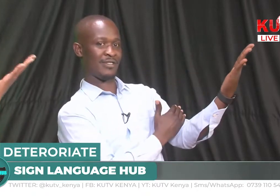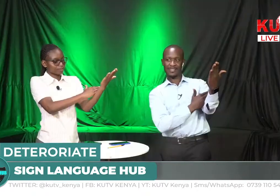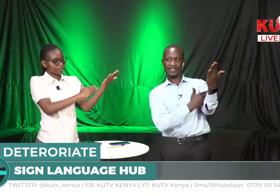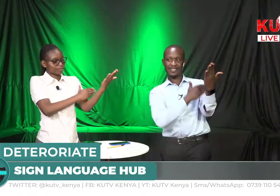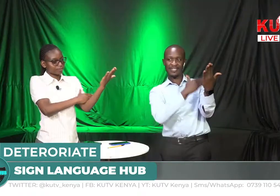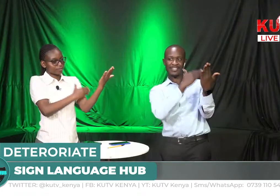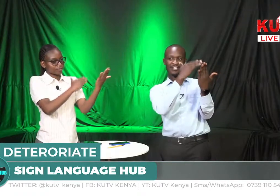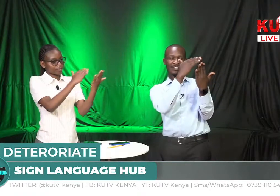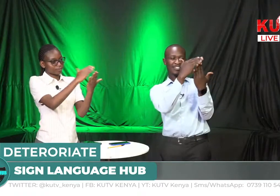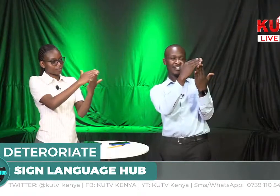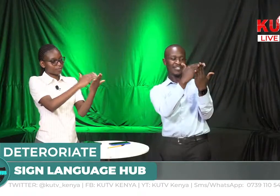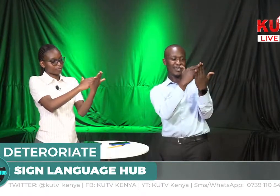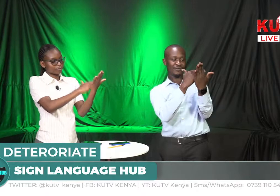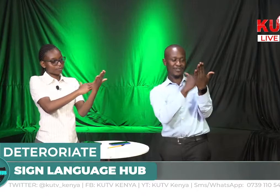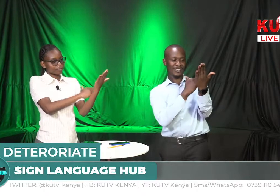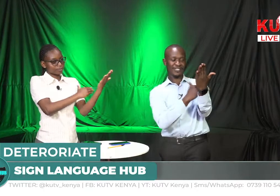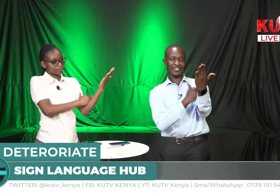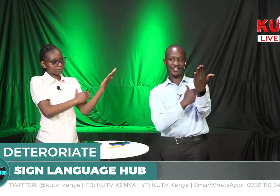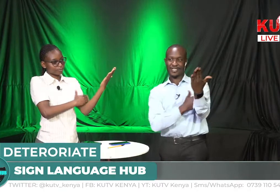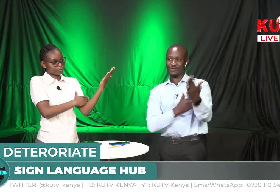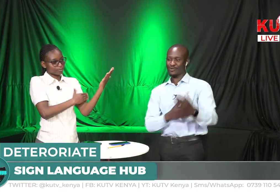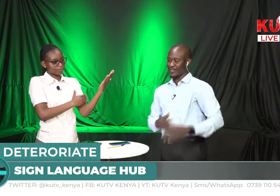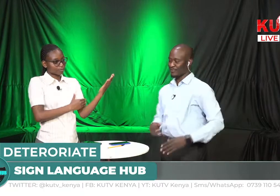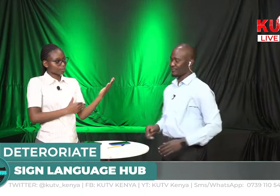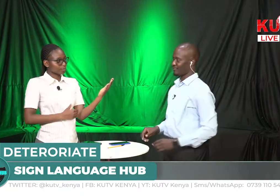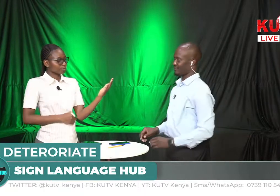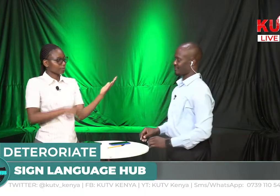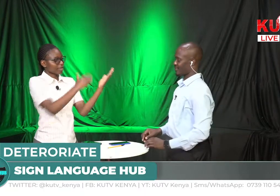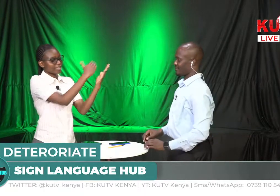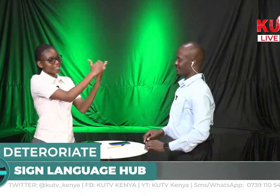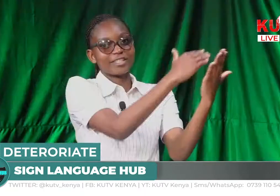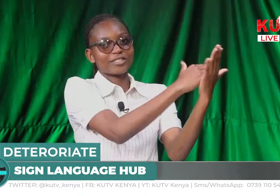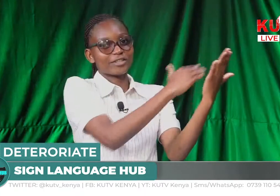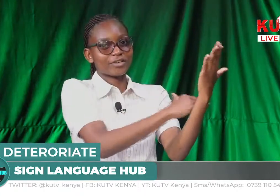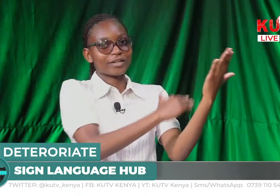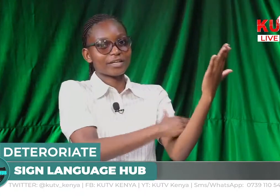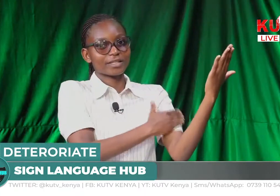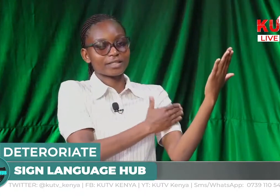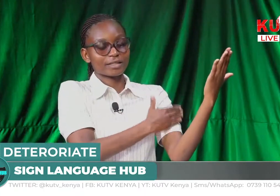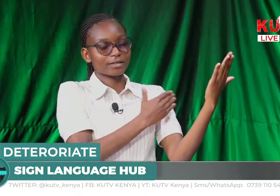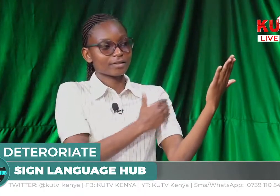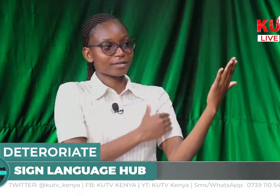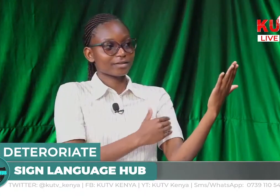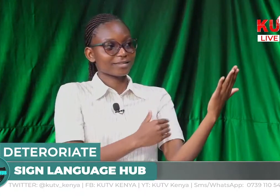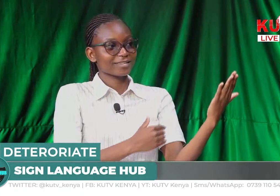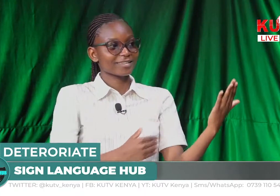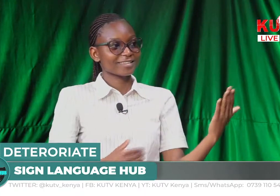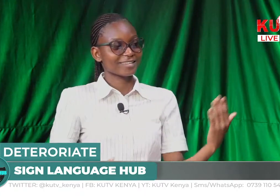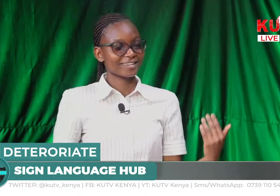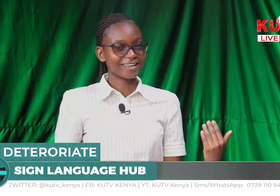Okay? Deteriorate. Can you do that? Yeah? Deteriorate. Now you mark the difference, right? Yeah.